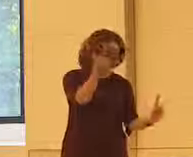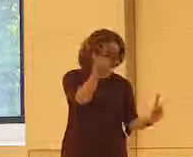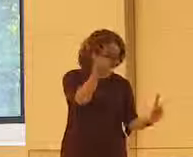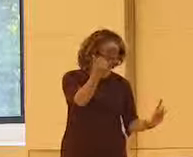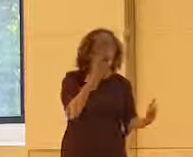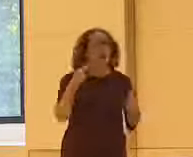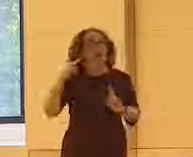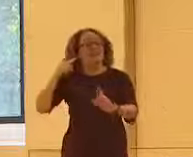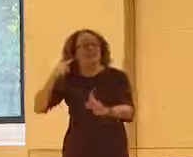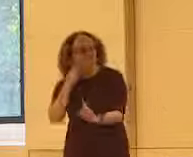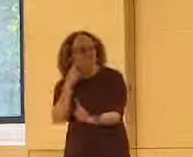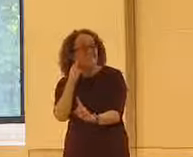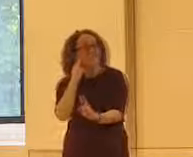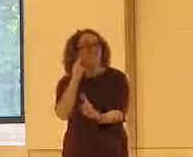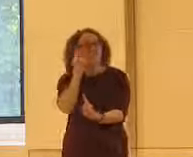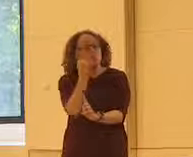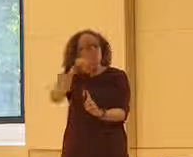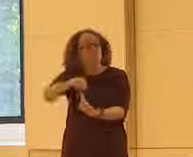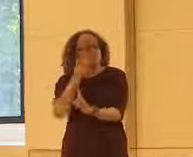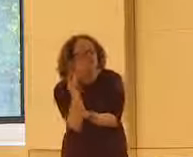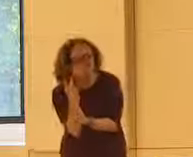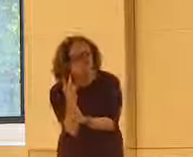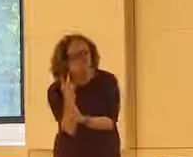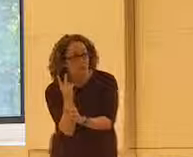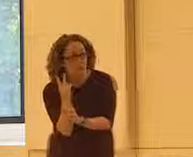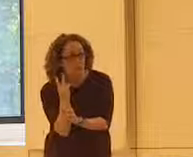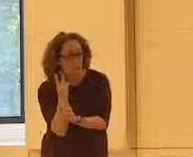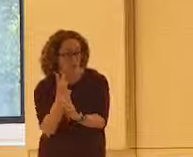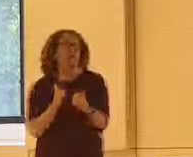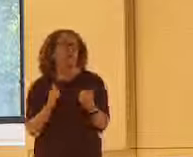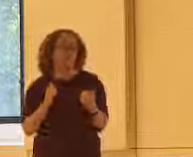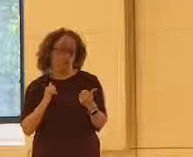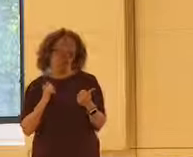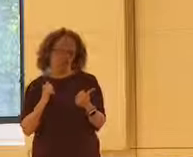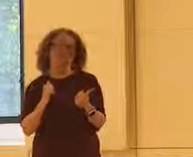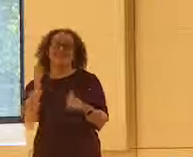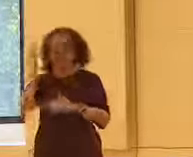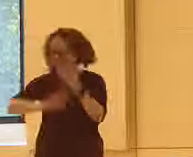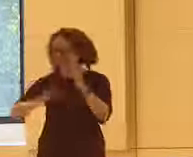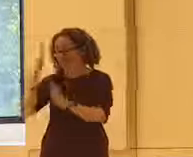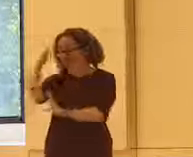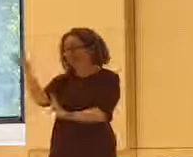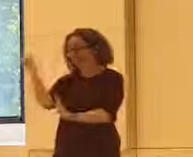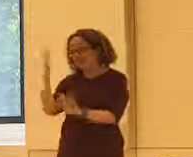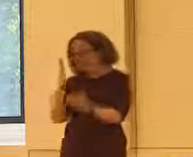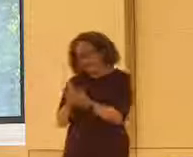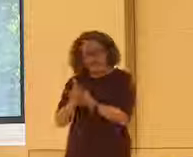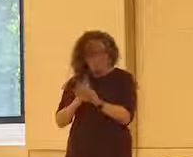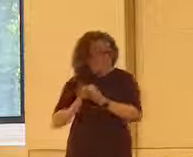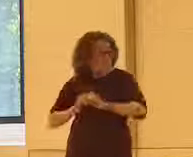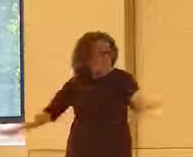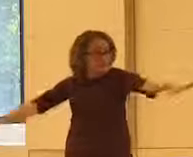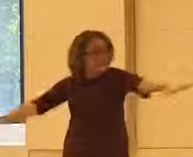have experienced mental health issues, and from the deaf, it's 1 in 2 have experienced mental health problems.